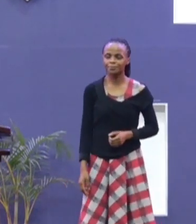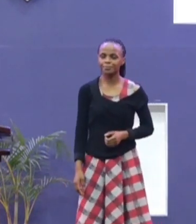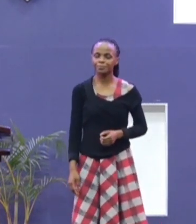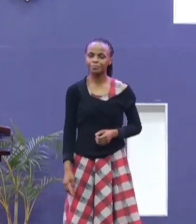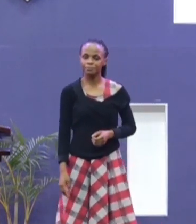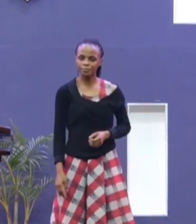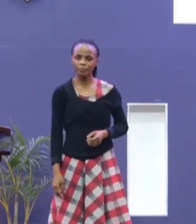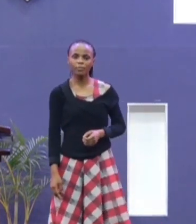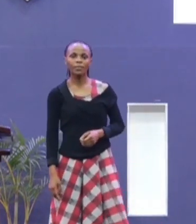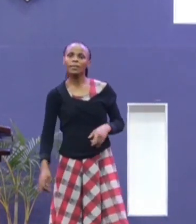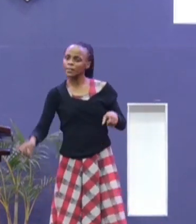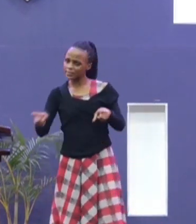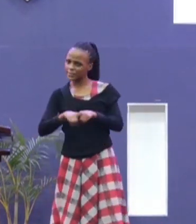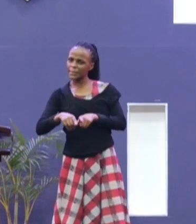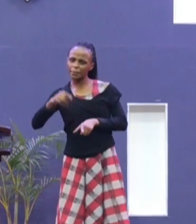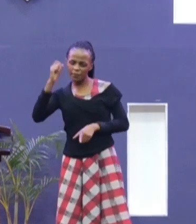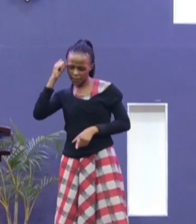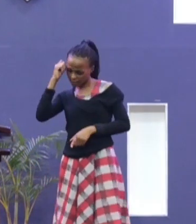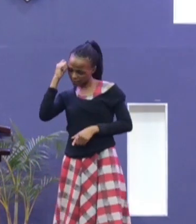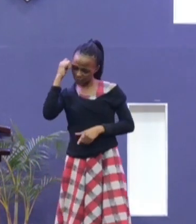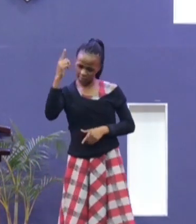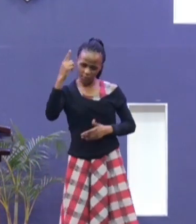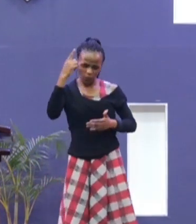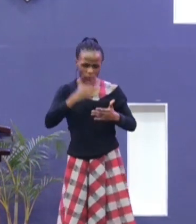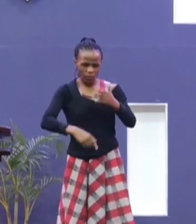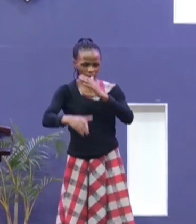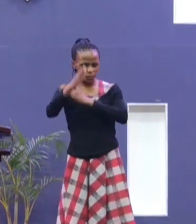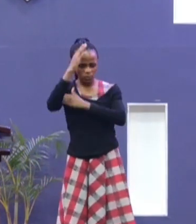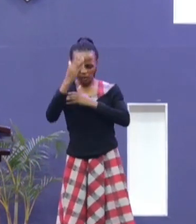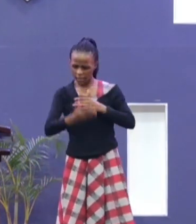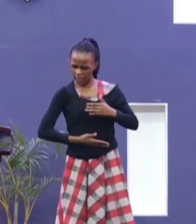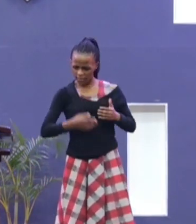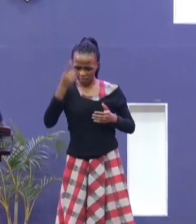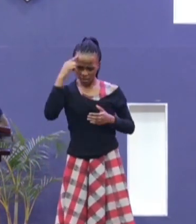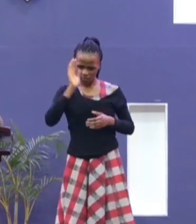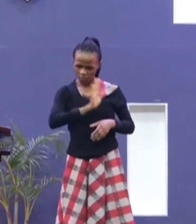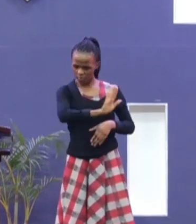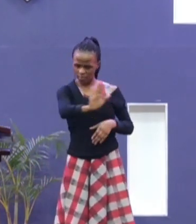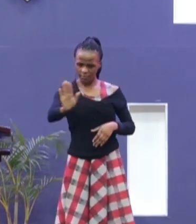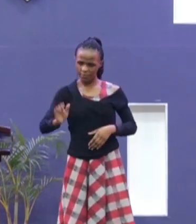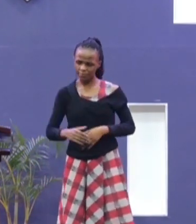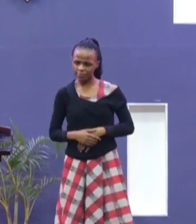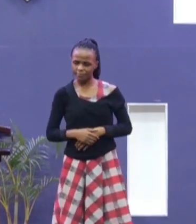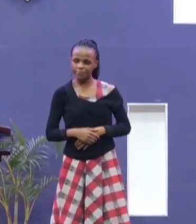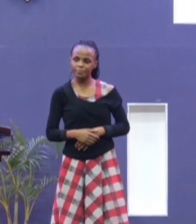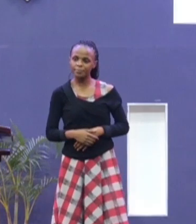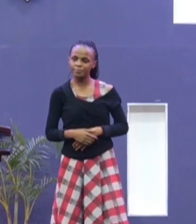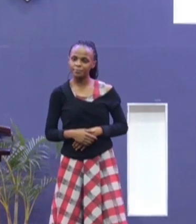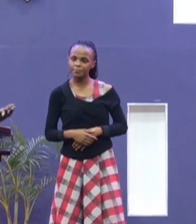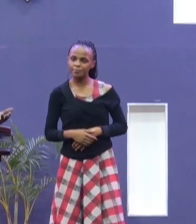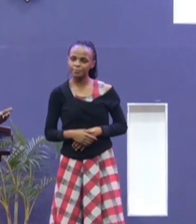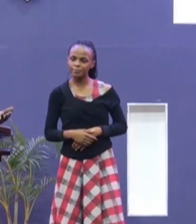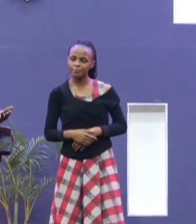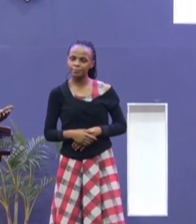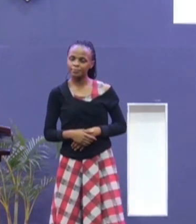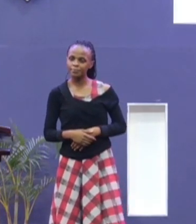people who discern what God has for them. Abantu abayawula biki Mukama by'alina ku lwabwe.